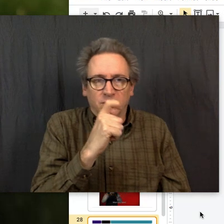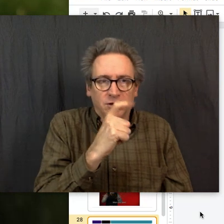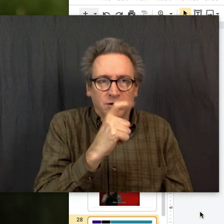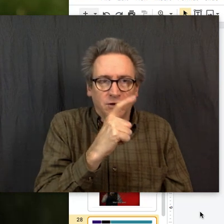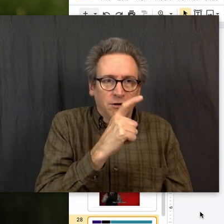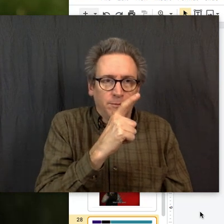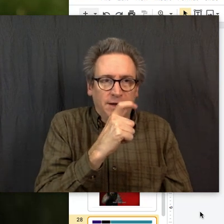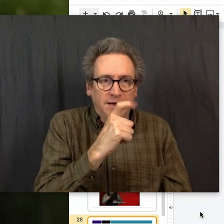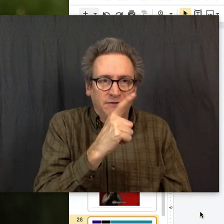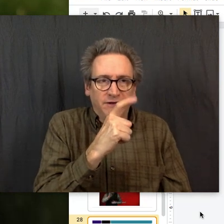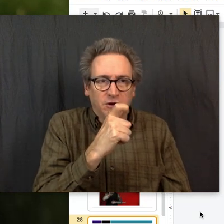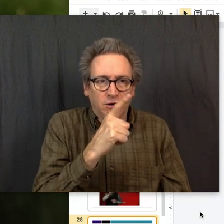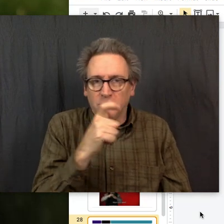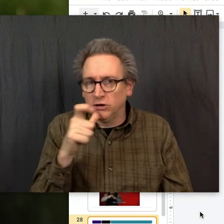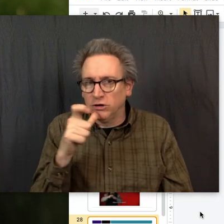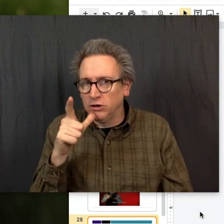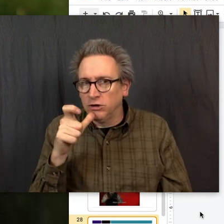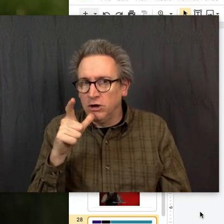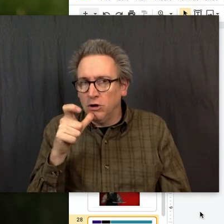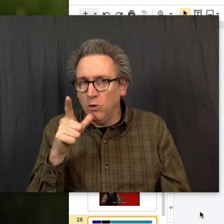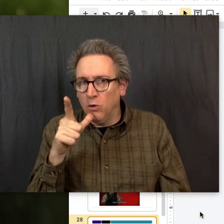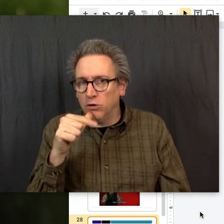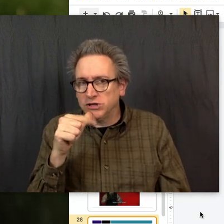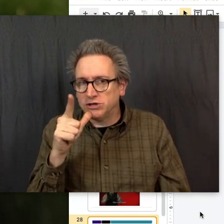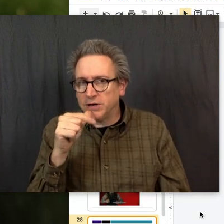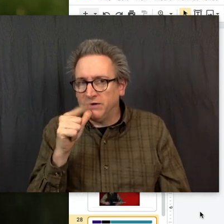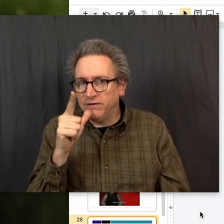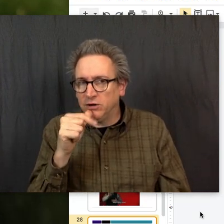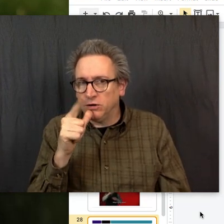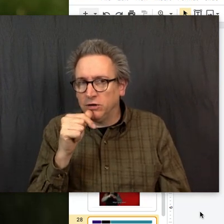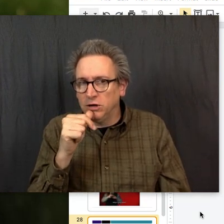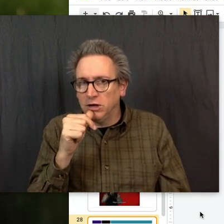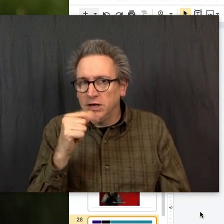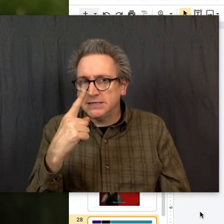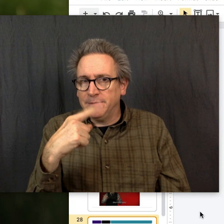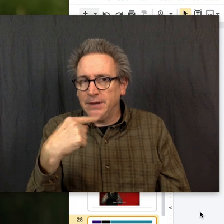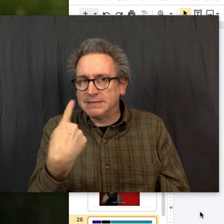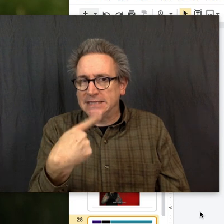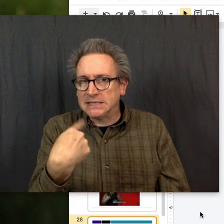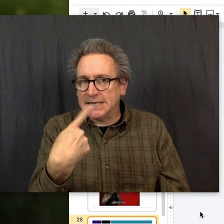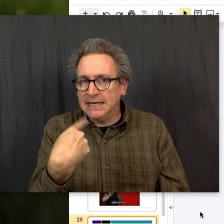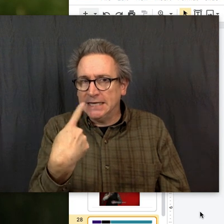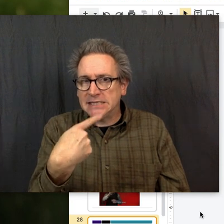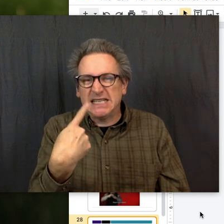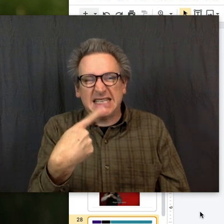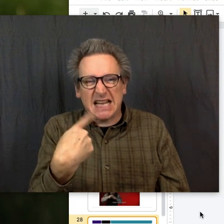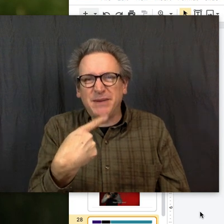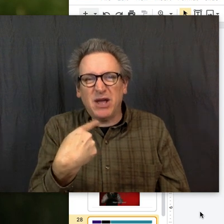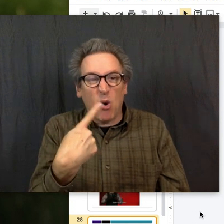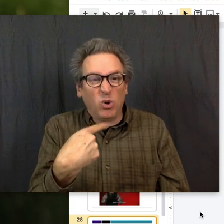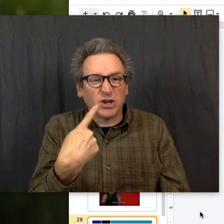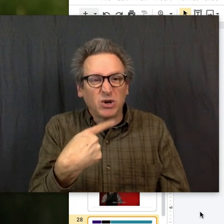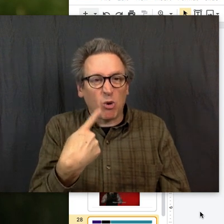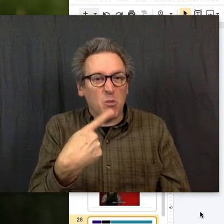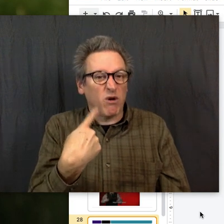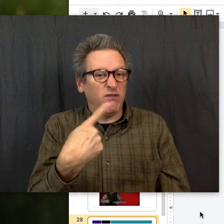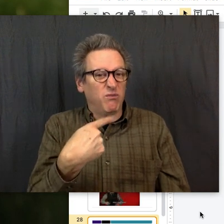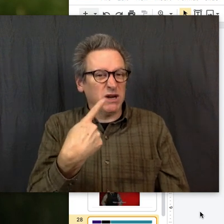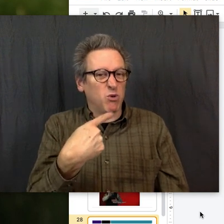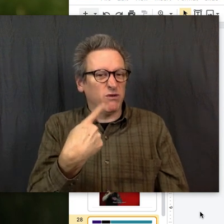either bendy finger or straight finger. Some people still sign this. It tends to be older